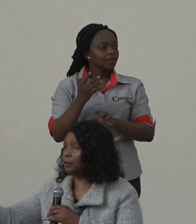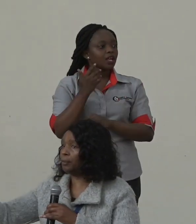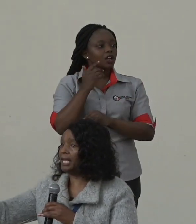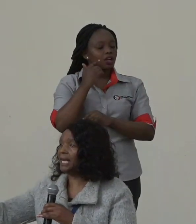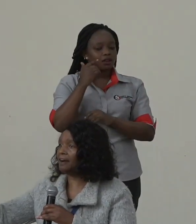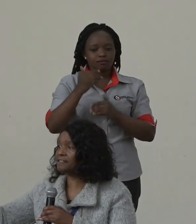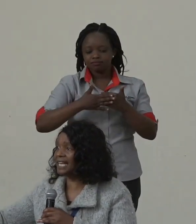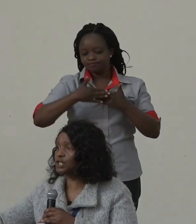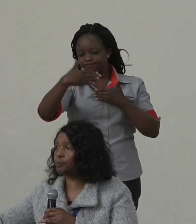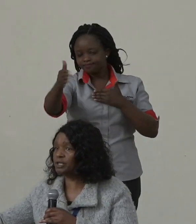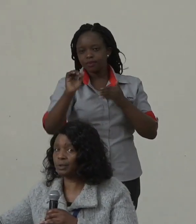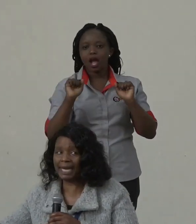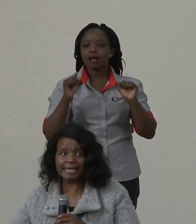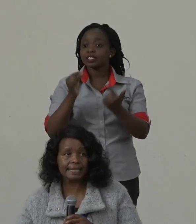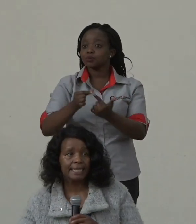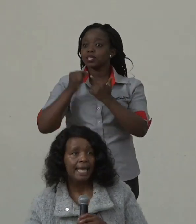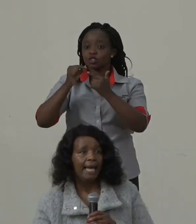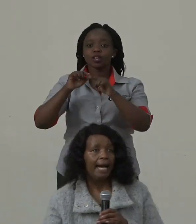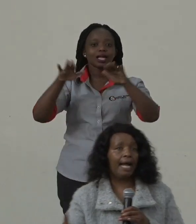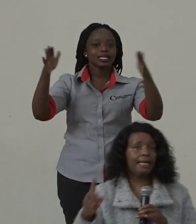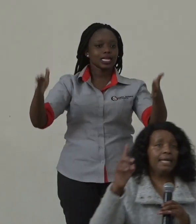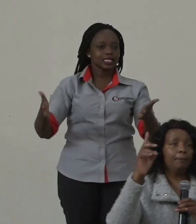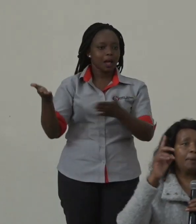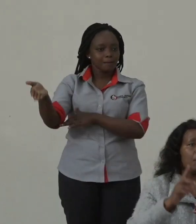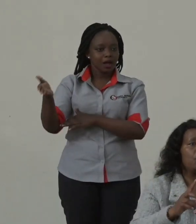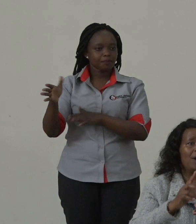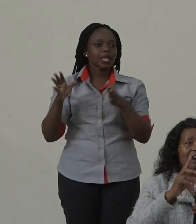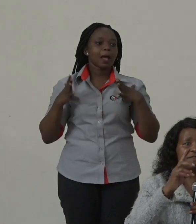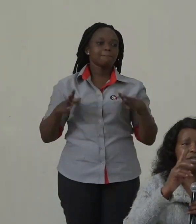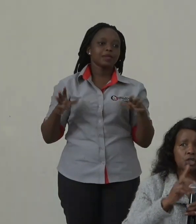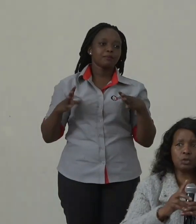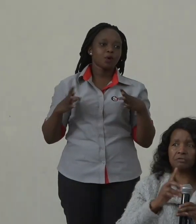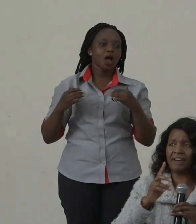when we have set special days and there are people who